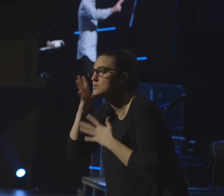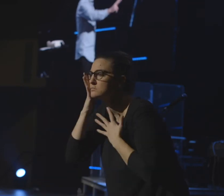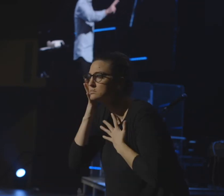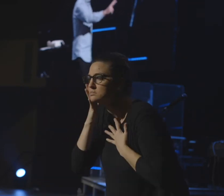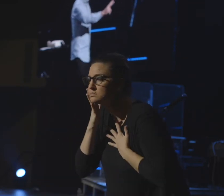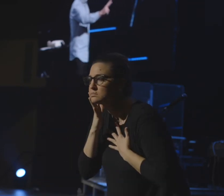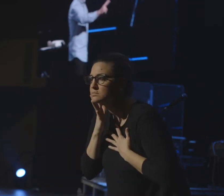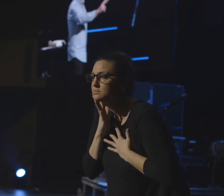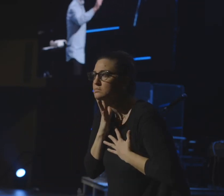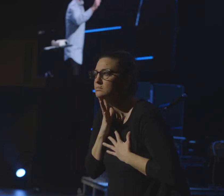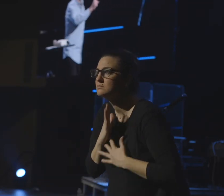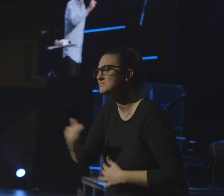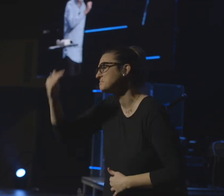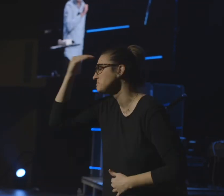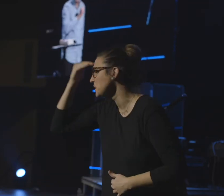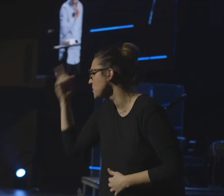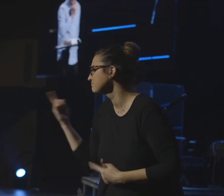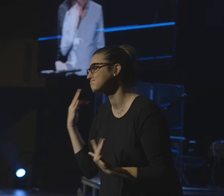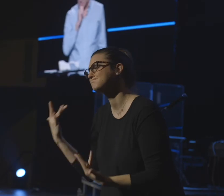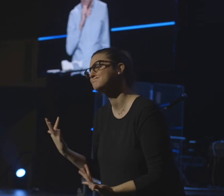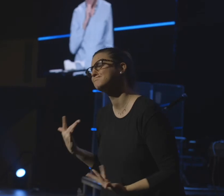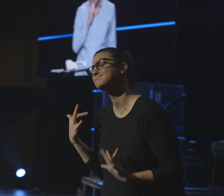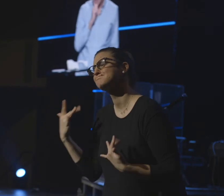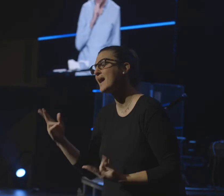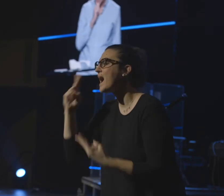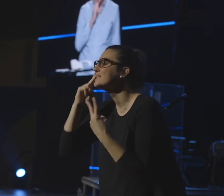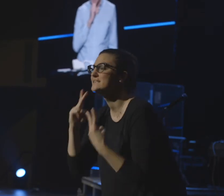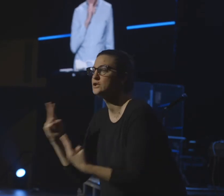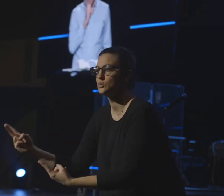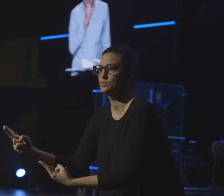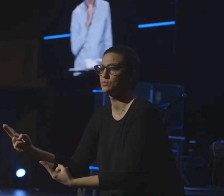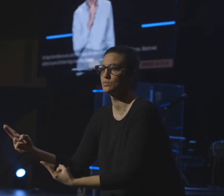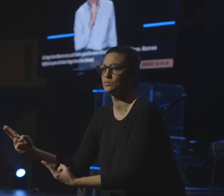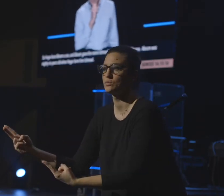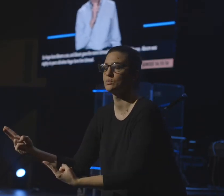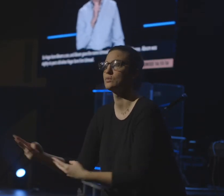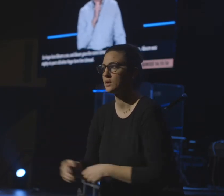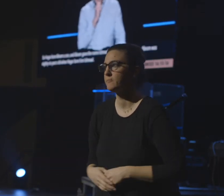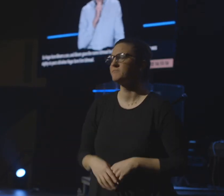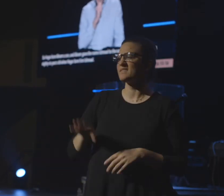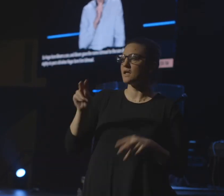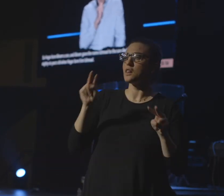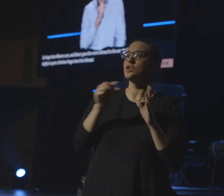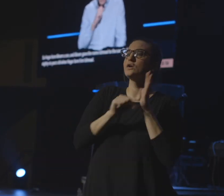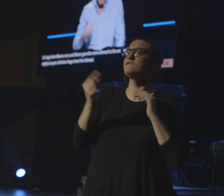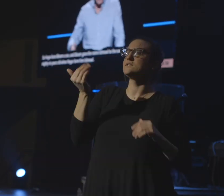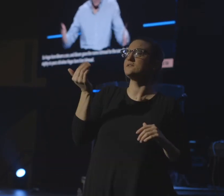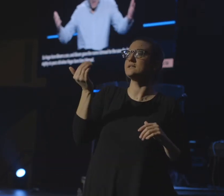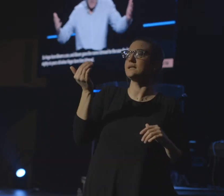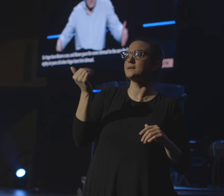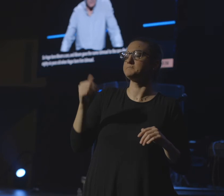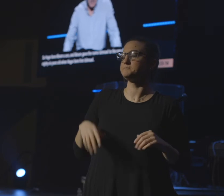you. The message was for them. Look at verse 15, last two verses of the chapter.